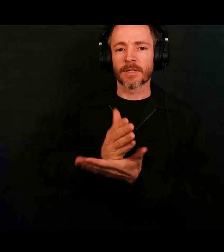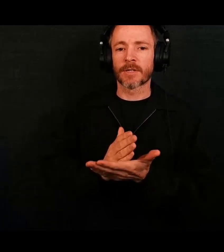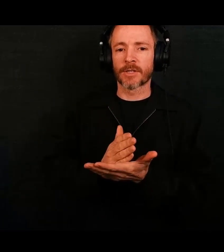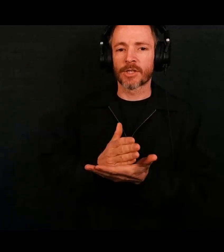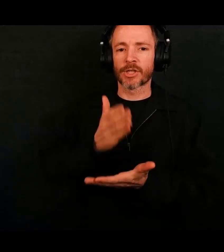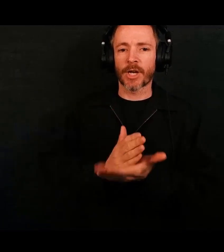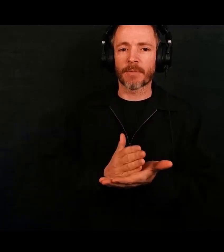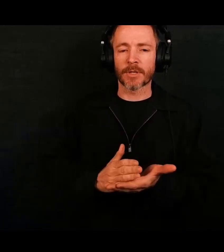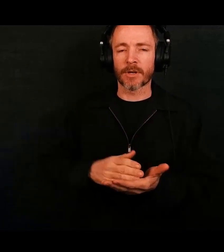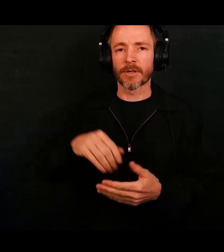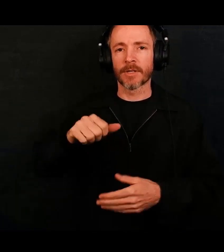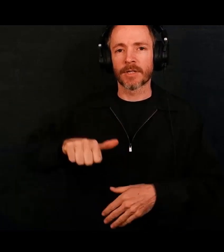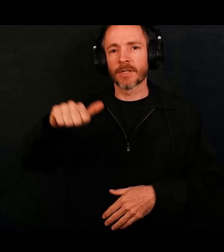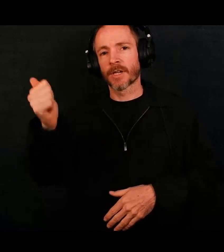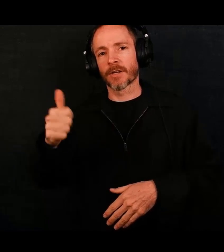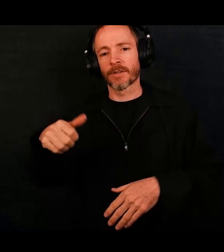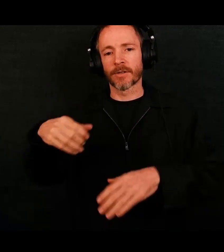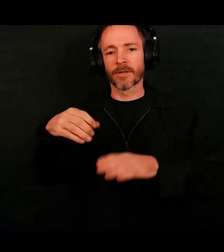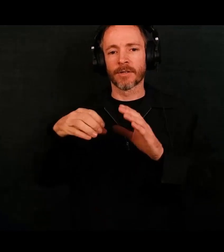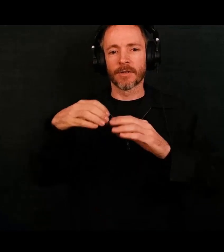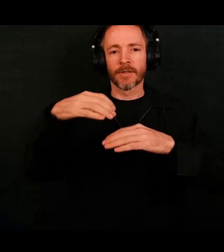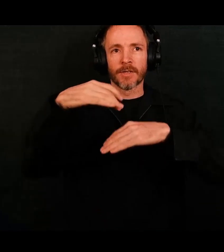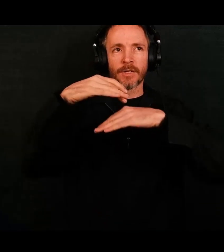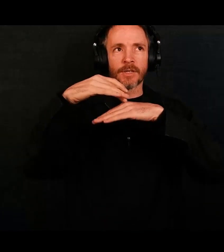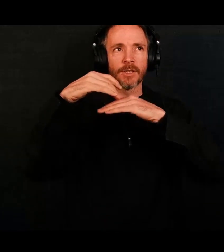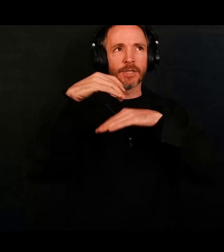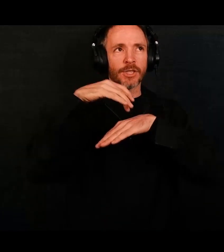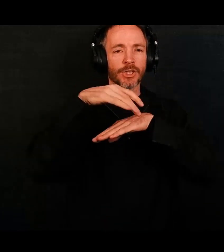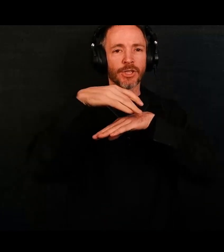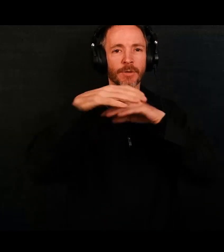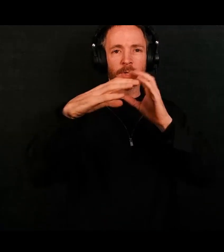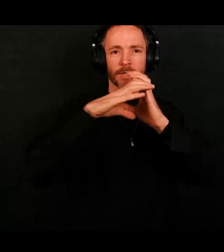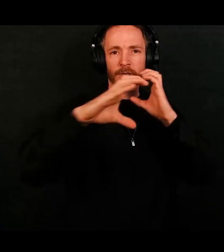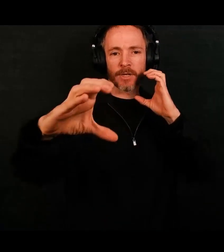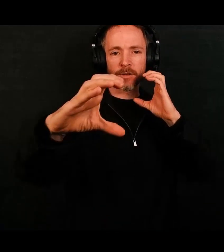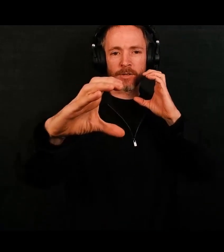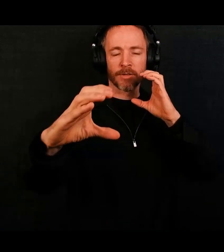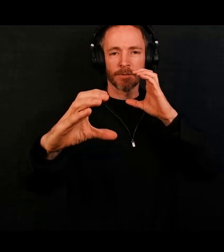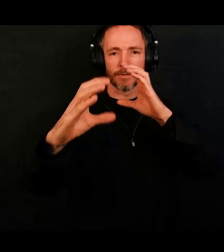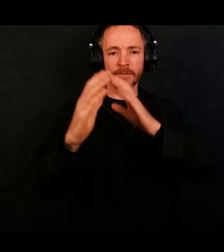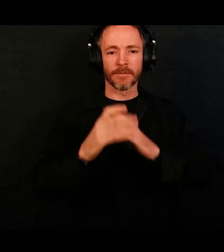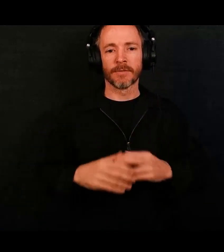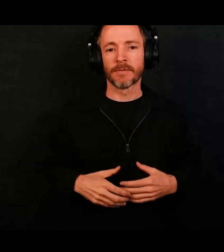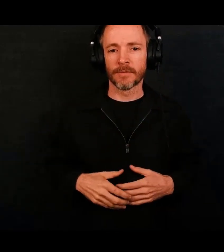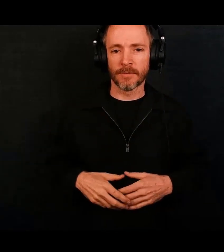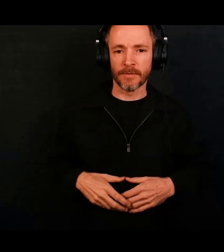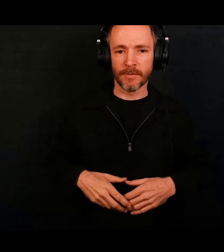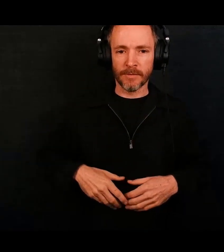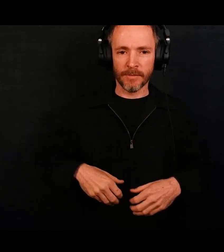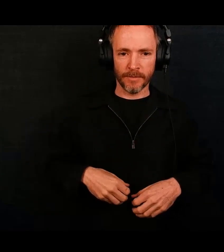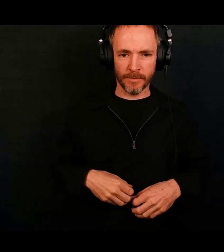That's my chop saw. It's in the other shipping container.